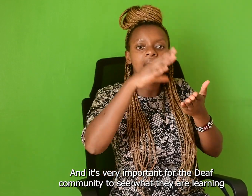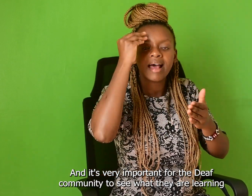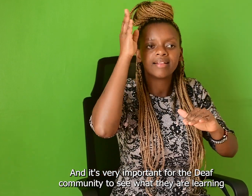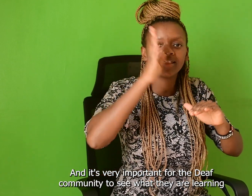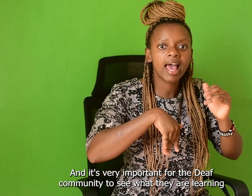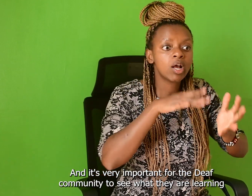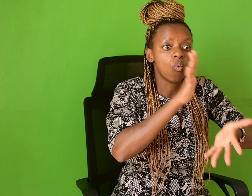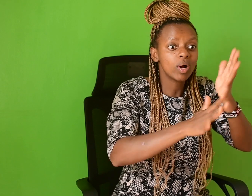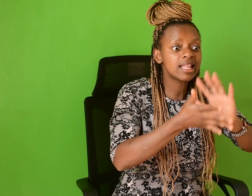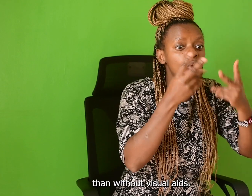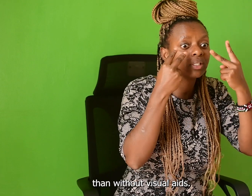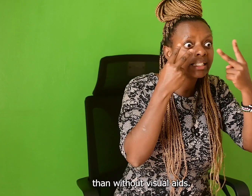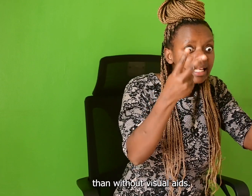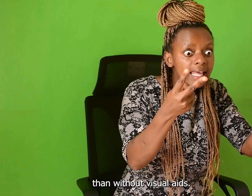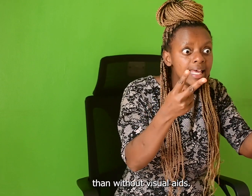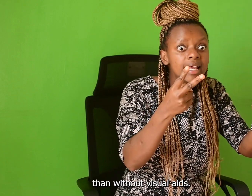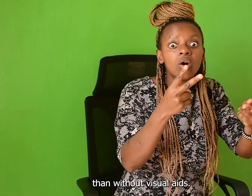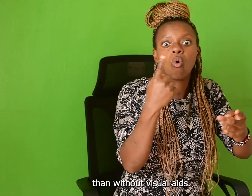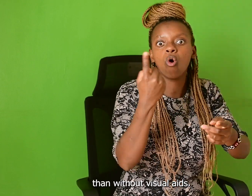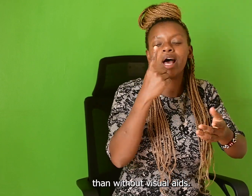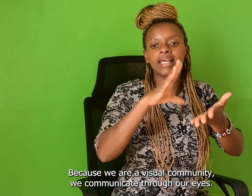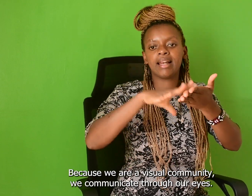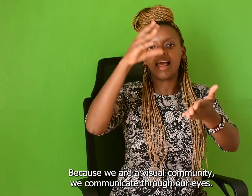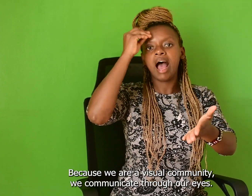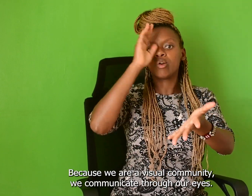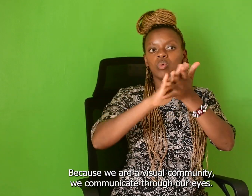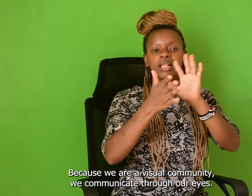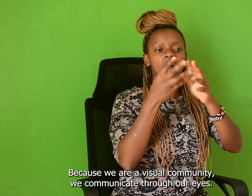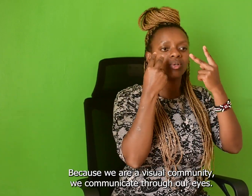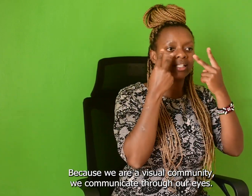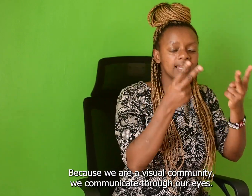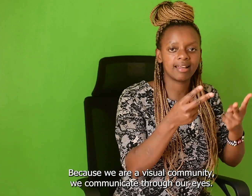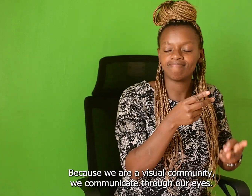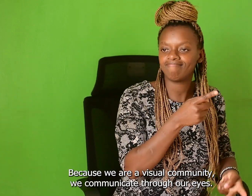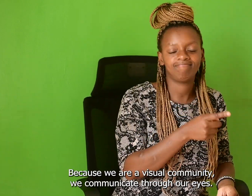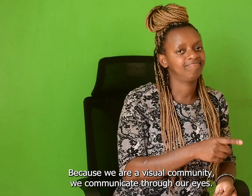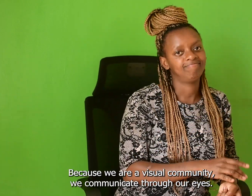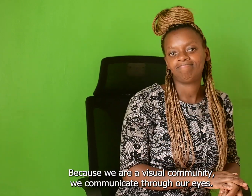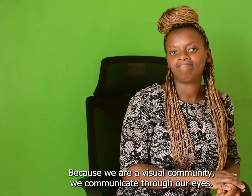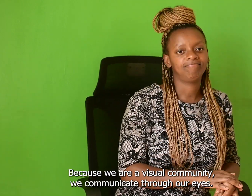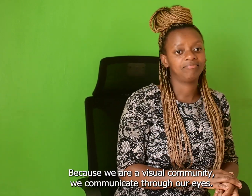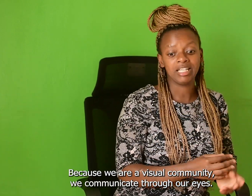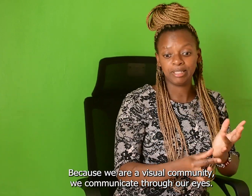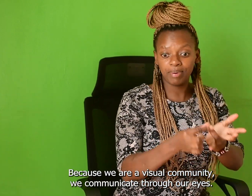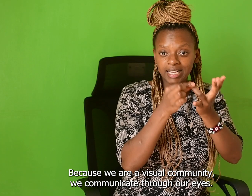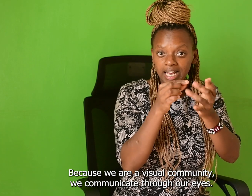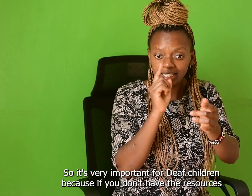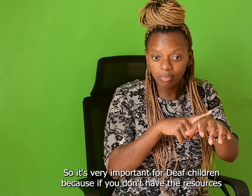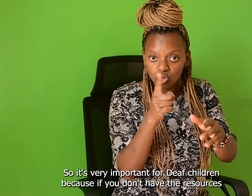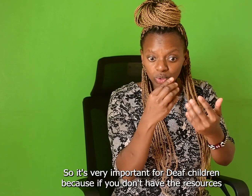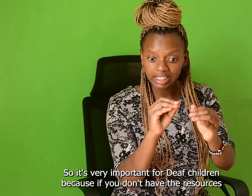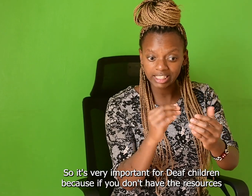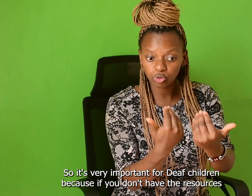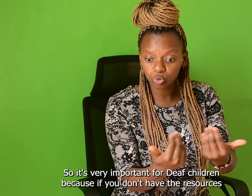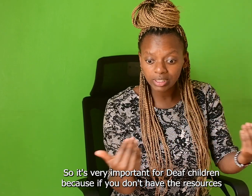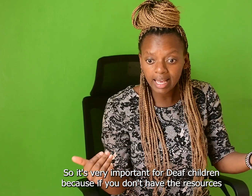they're learning than without visual aids, because we are a visual community, we communicate through our eyes. So it's very important for